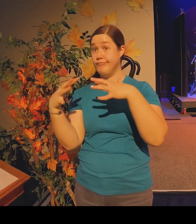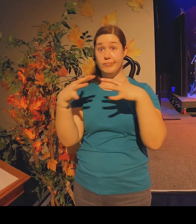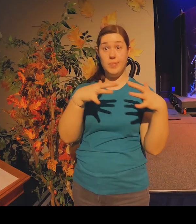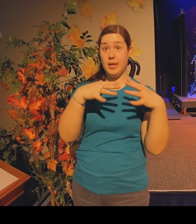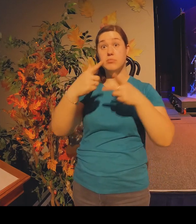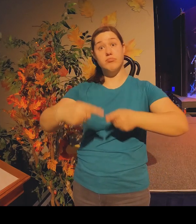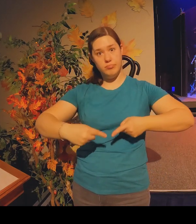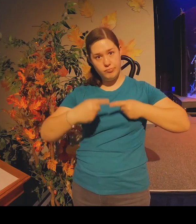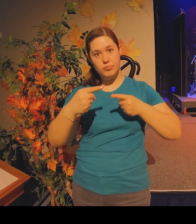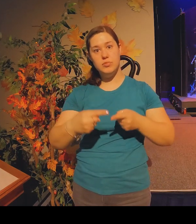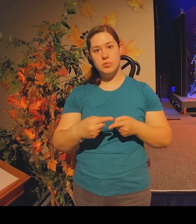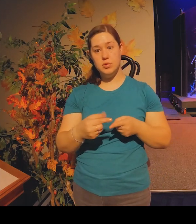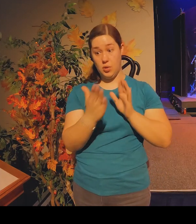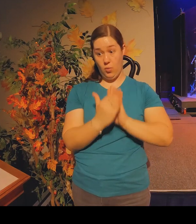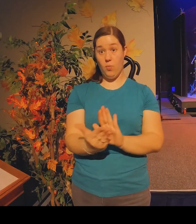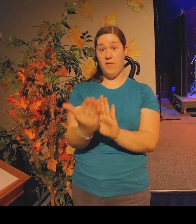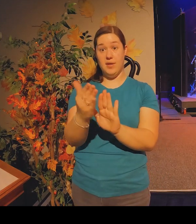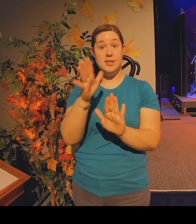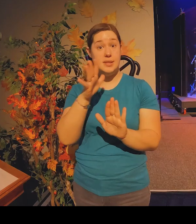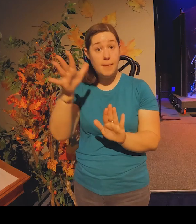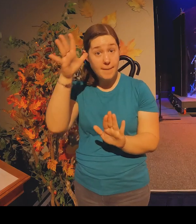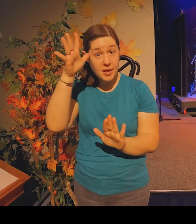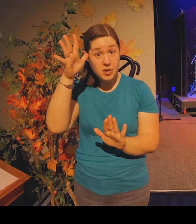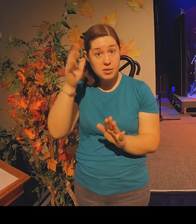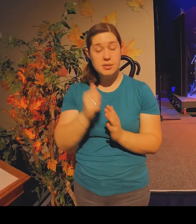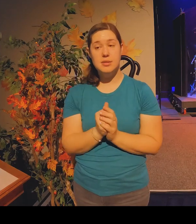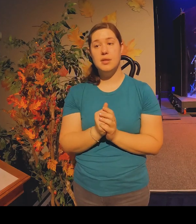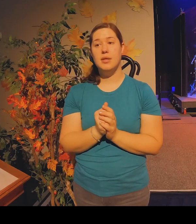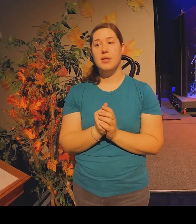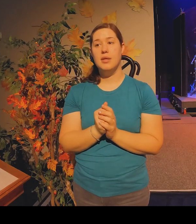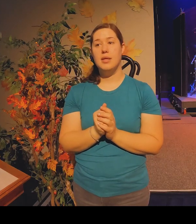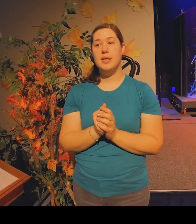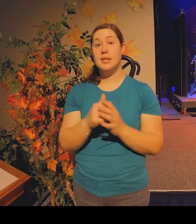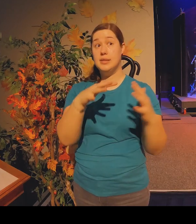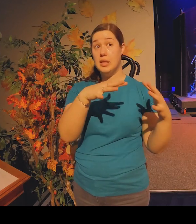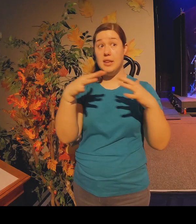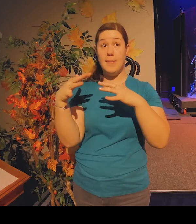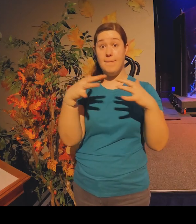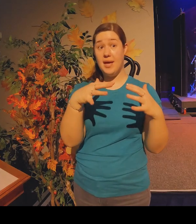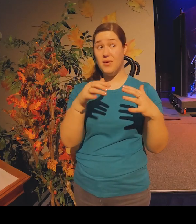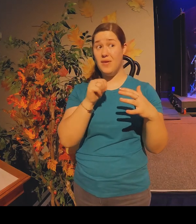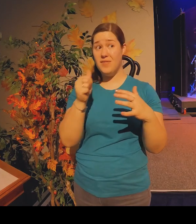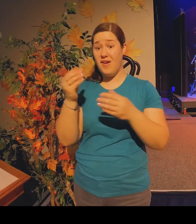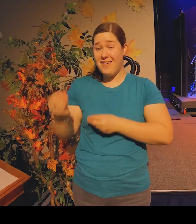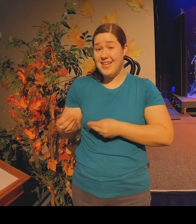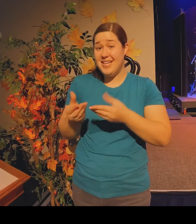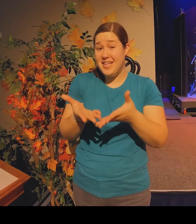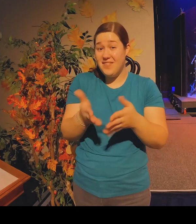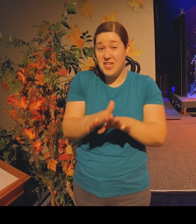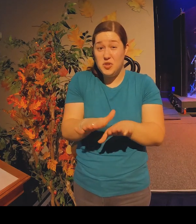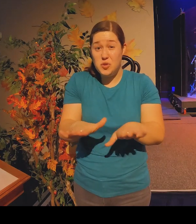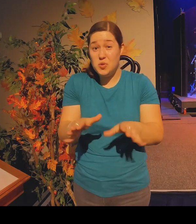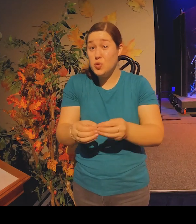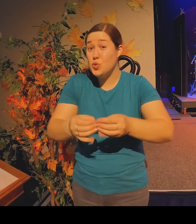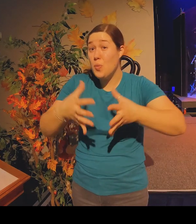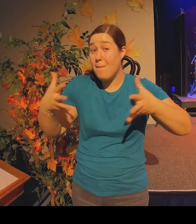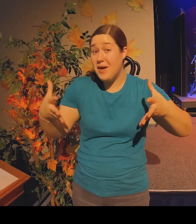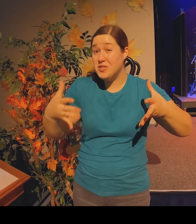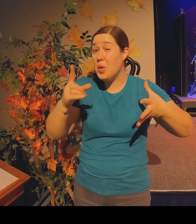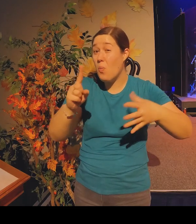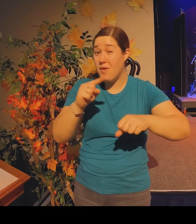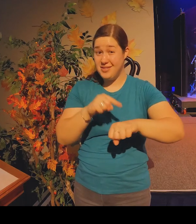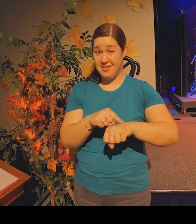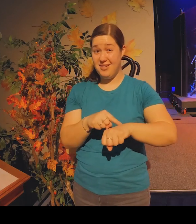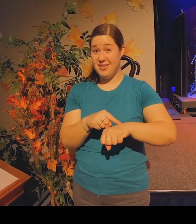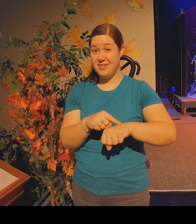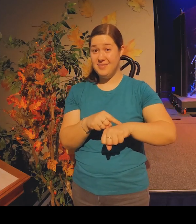parents, oftentimes, is the battle of not giving our children too much at one time. Does that